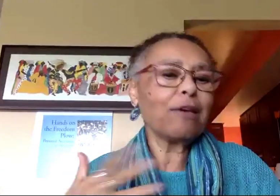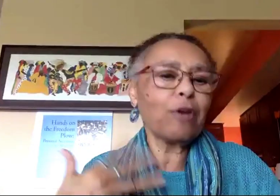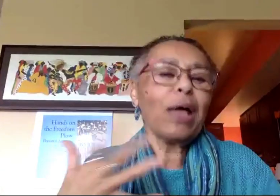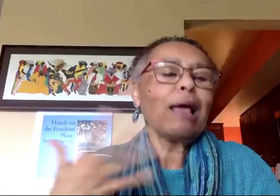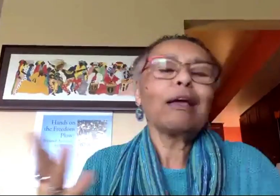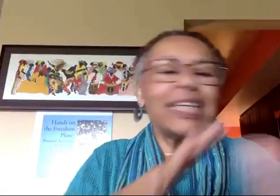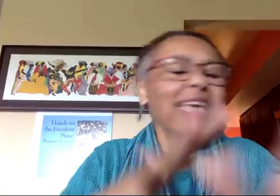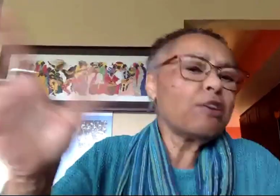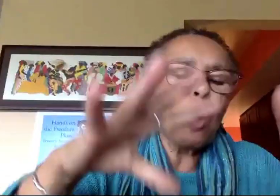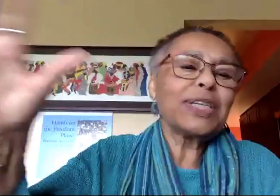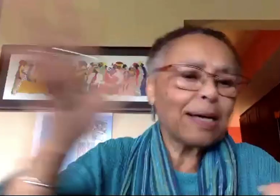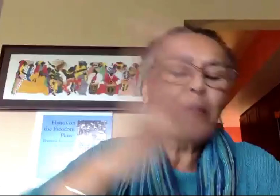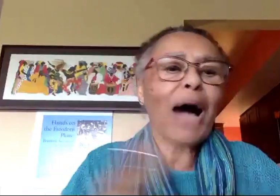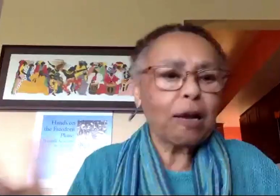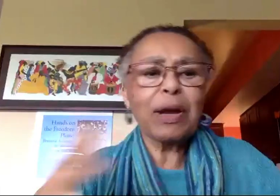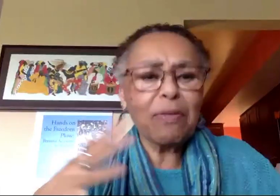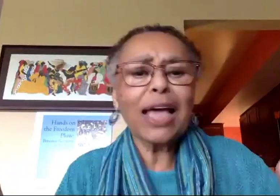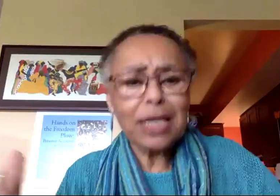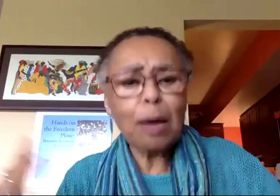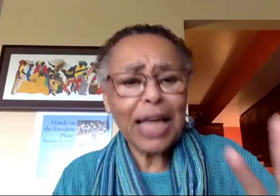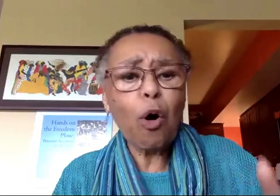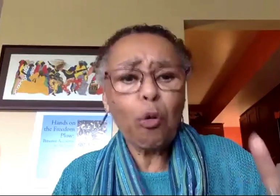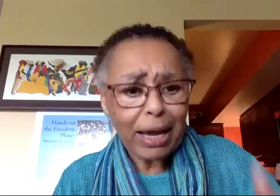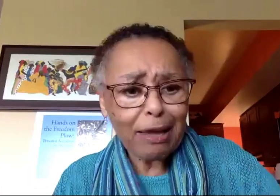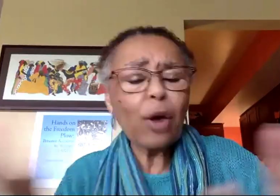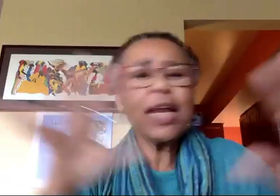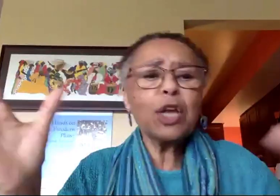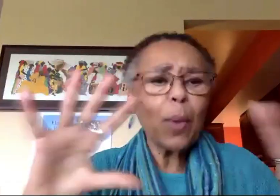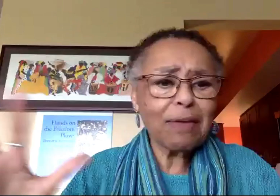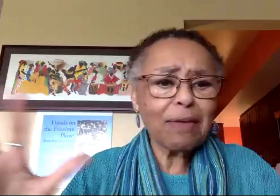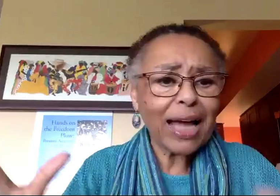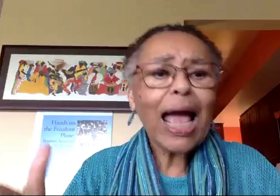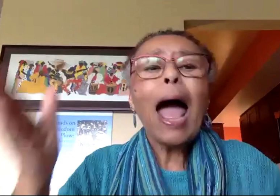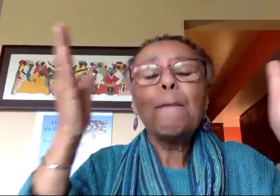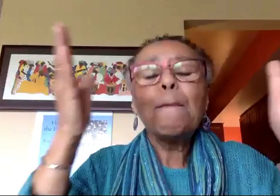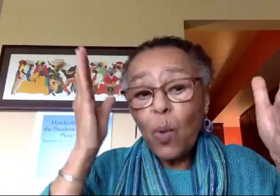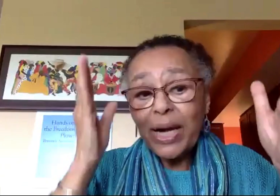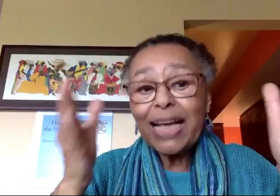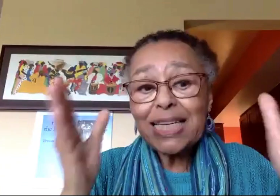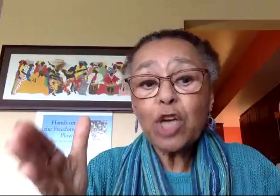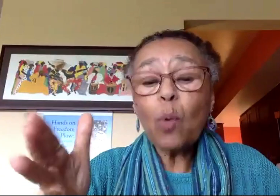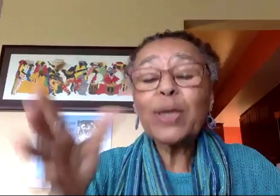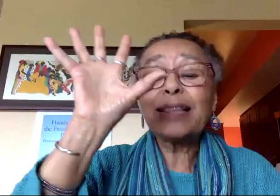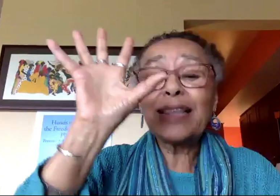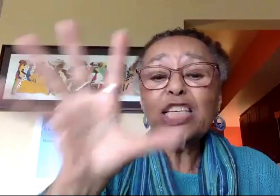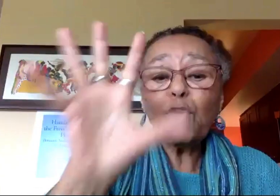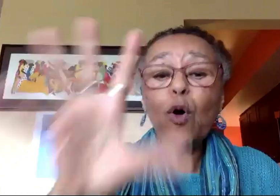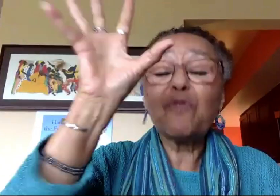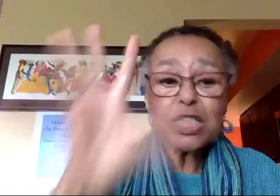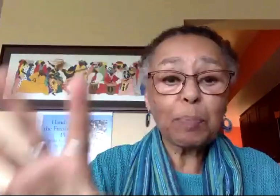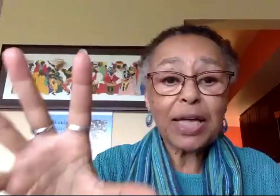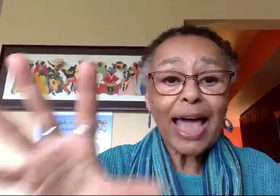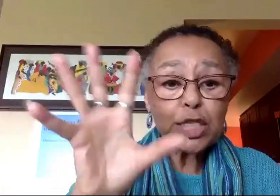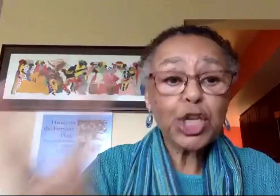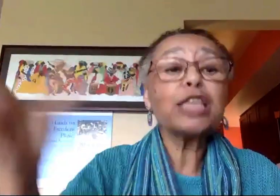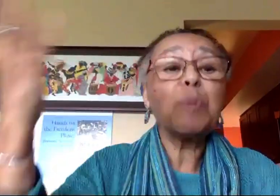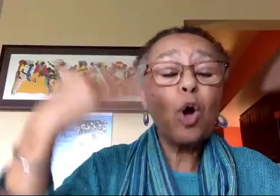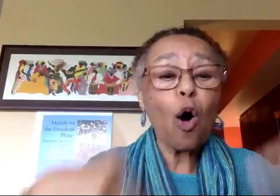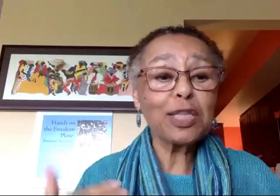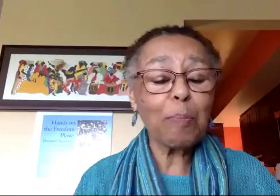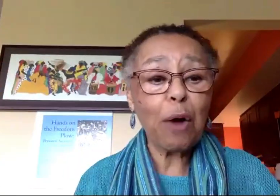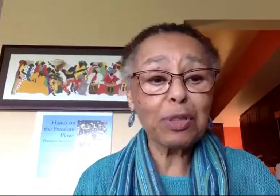being, because he didn't know that some of them might have been in the NAA already. He didn't know any of that. But what he did know is that these folks visibly had